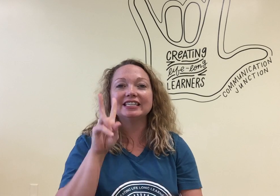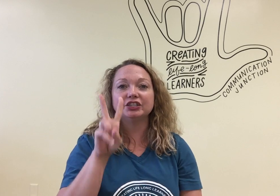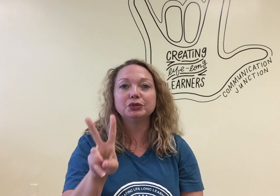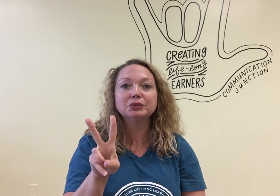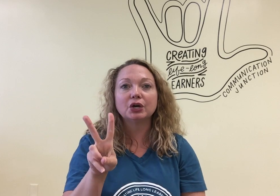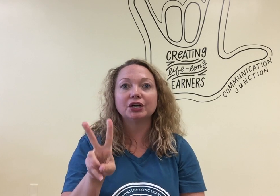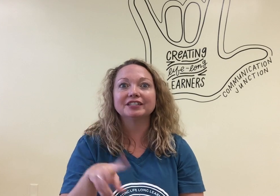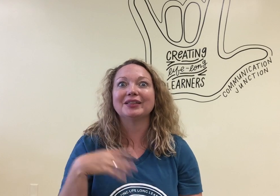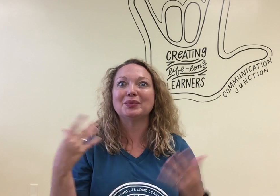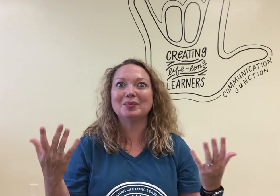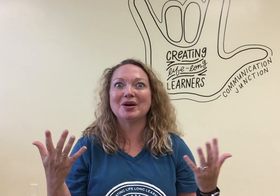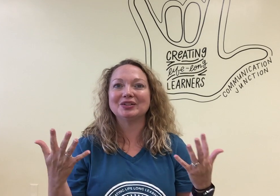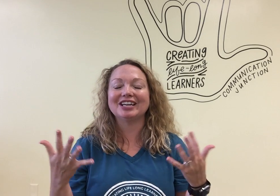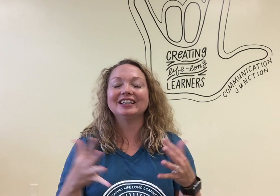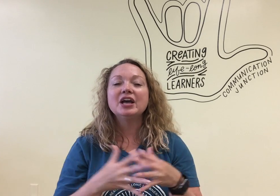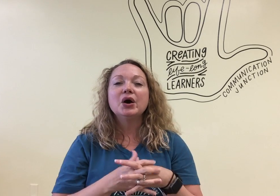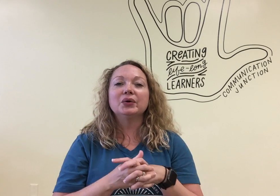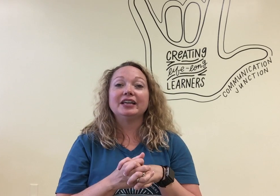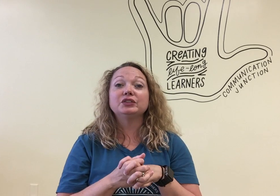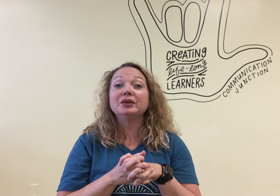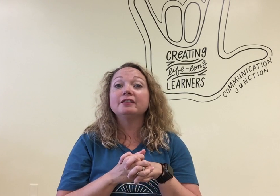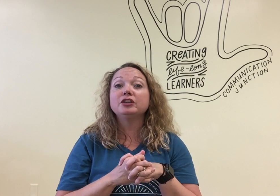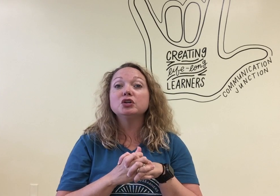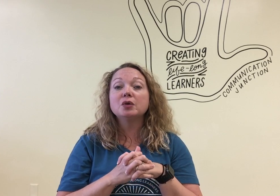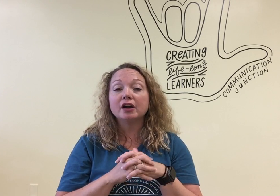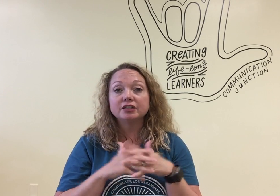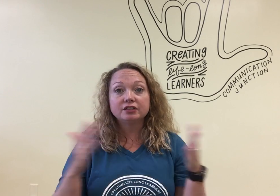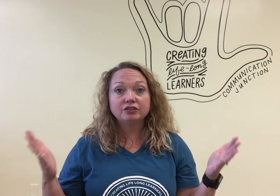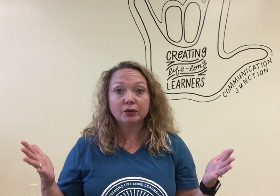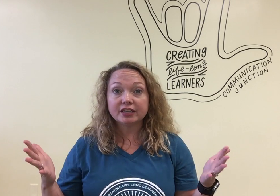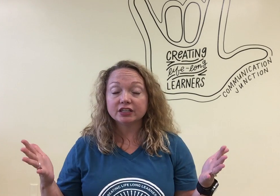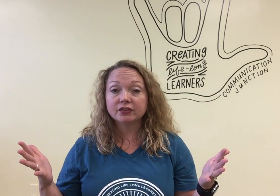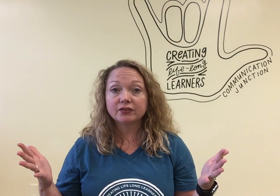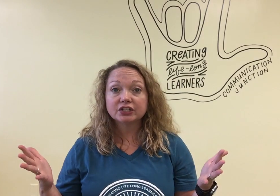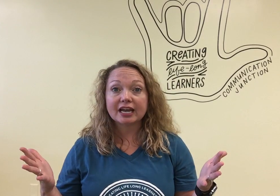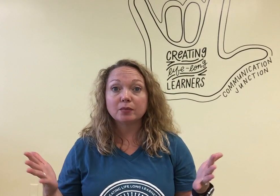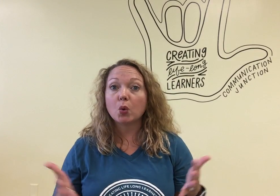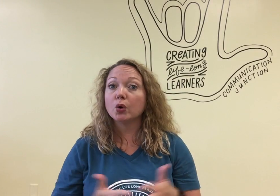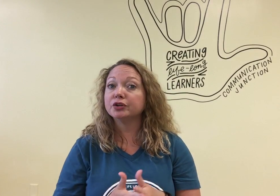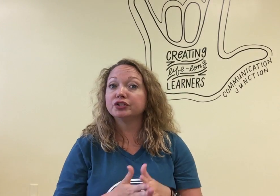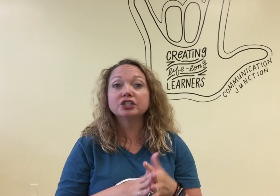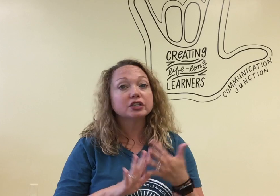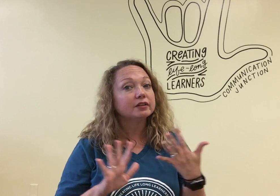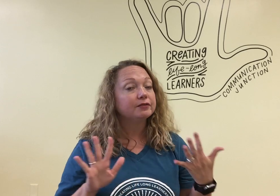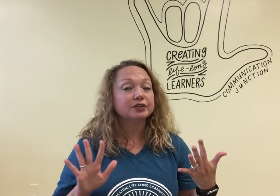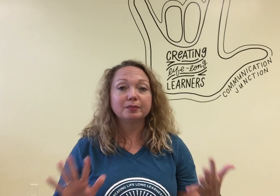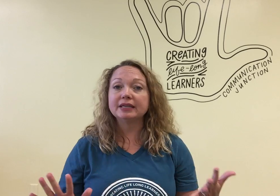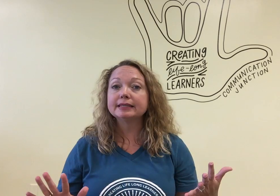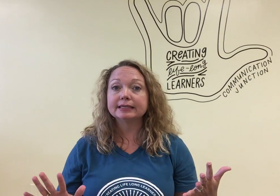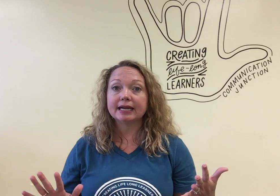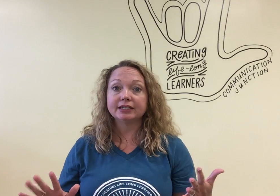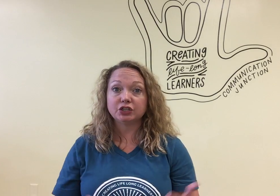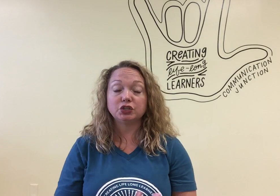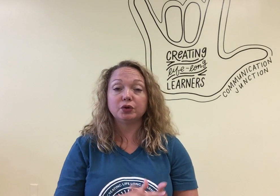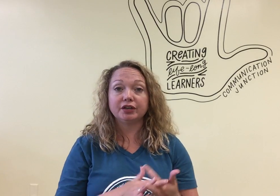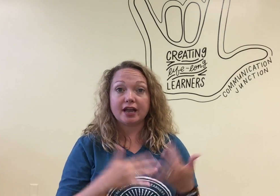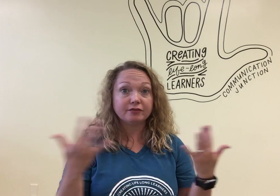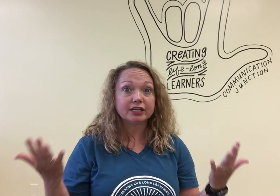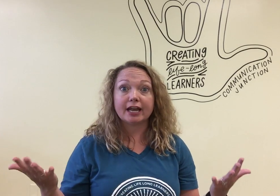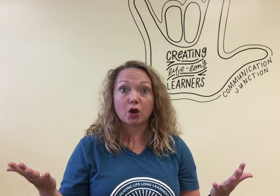2 songs, and then we'll be all done. Okay, so if you are joining us for the first time, or you're just looking for some basic signs to do on every day at